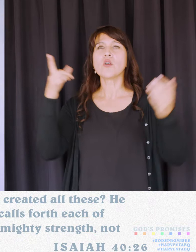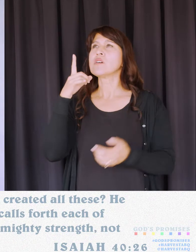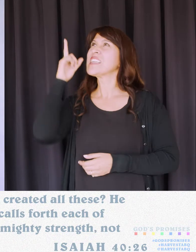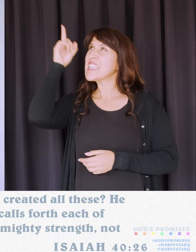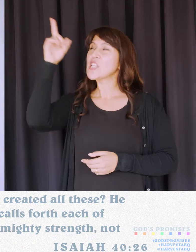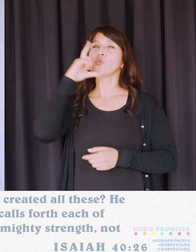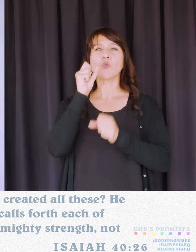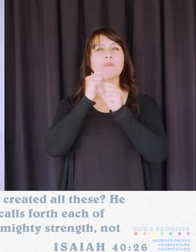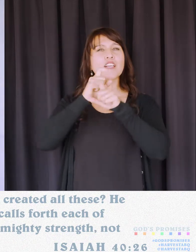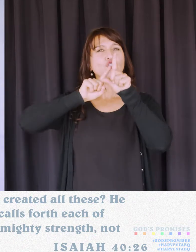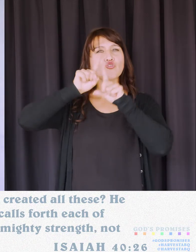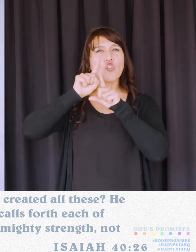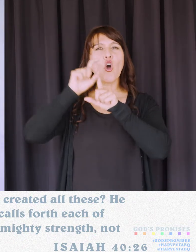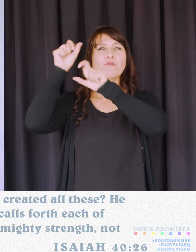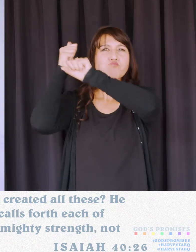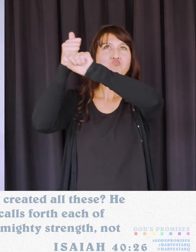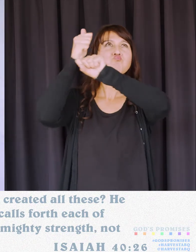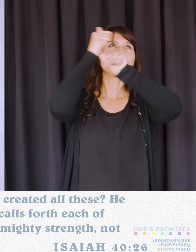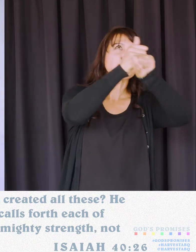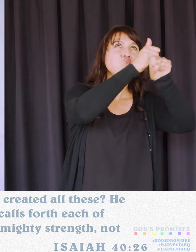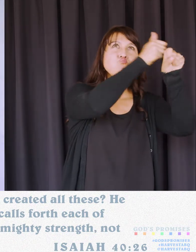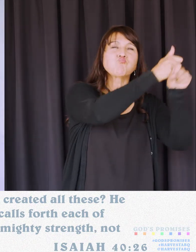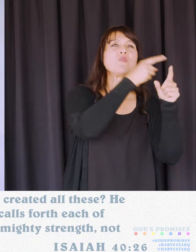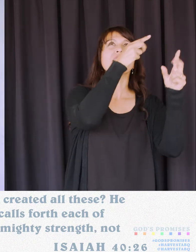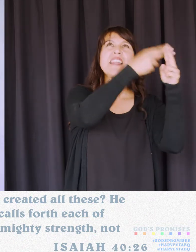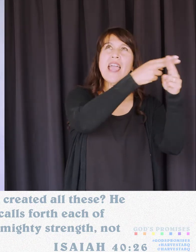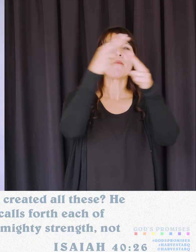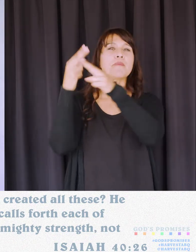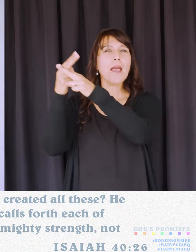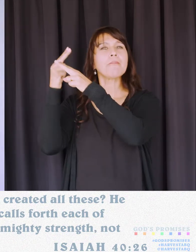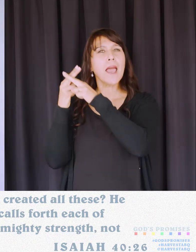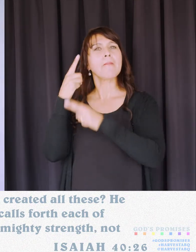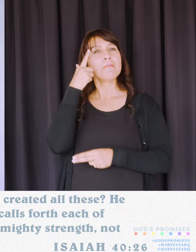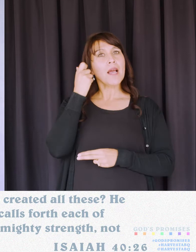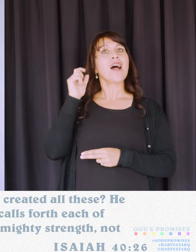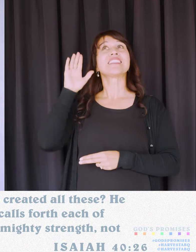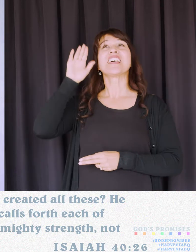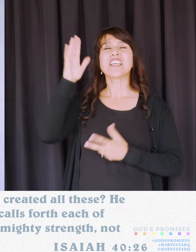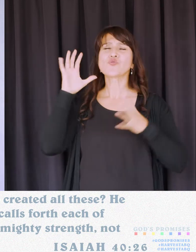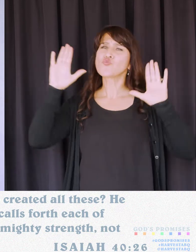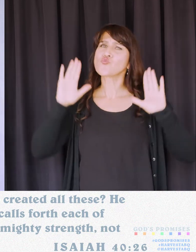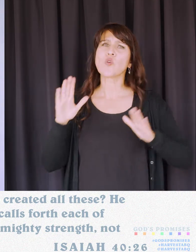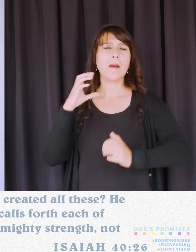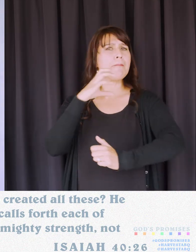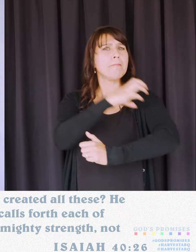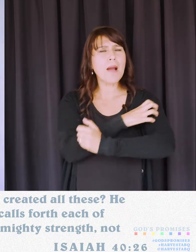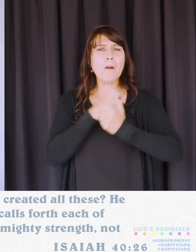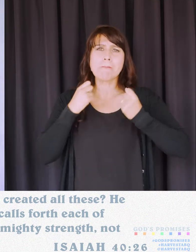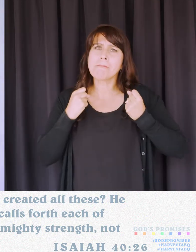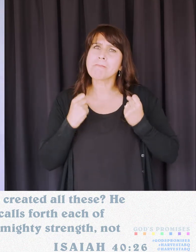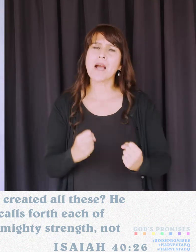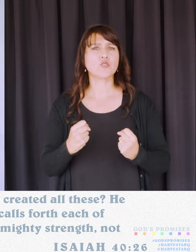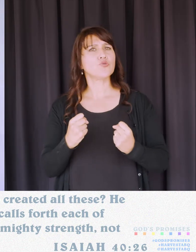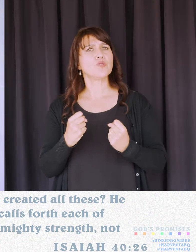one and calls forth each of them name by name. Because of his great power and mighty strength, not one